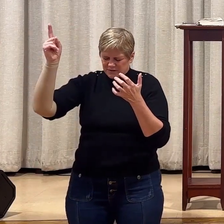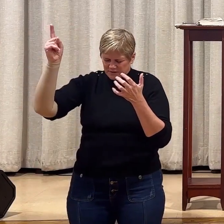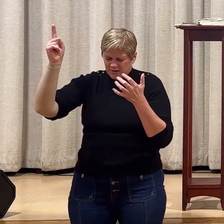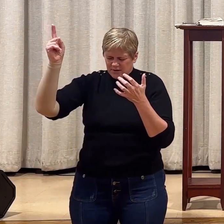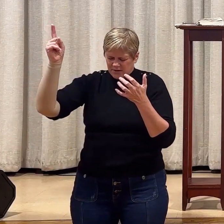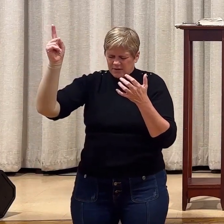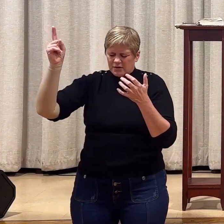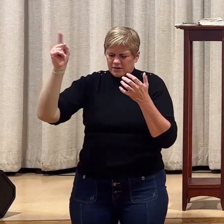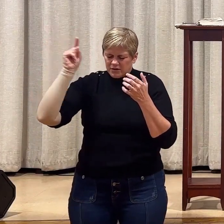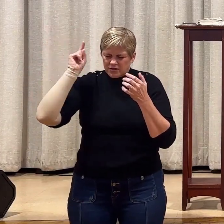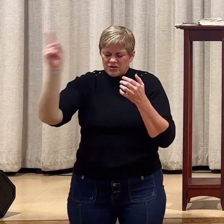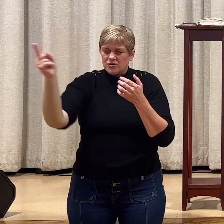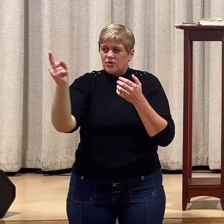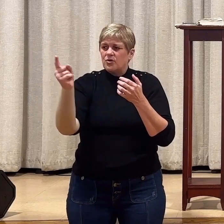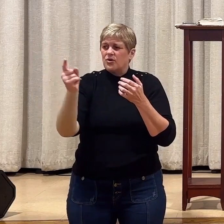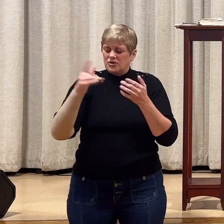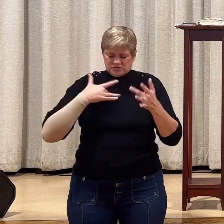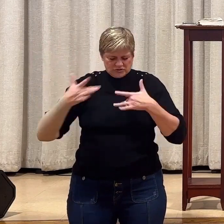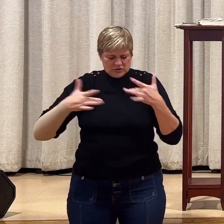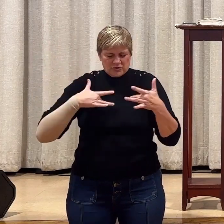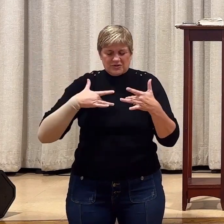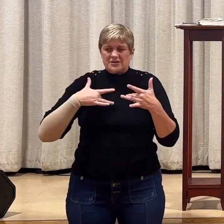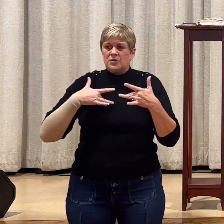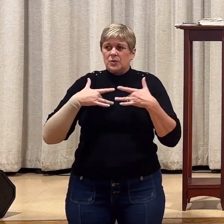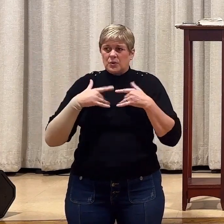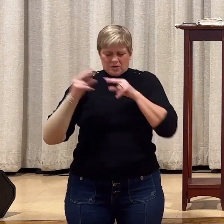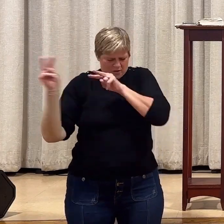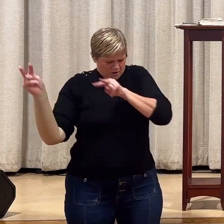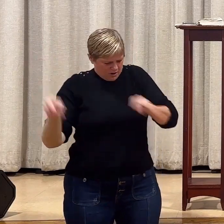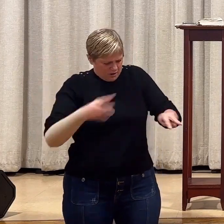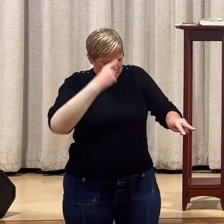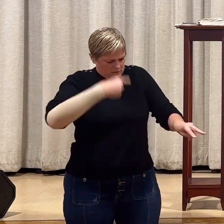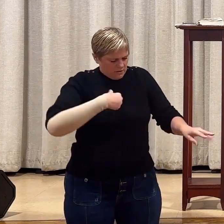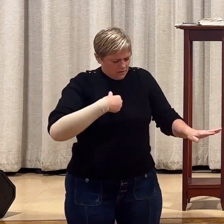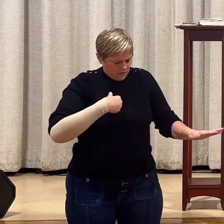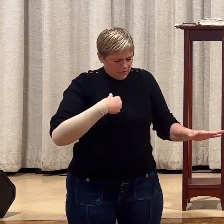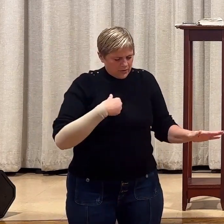greatly at length that you revived your concern for me.